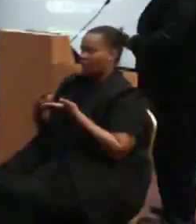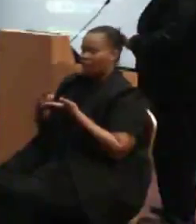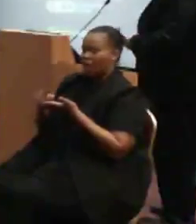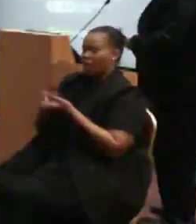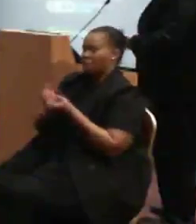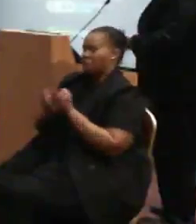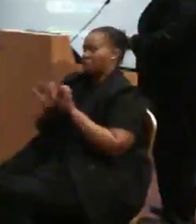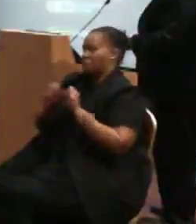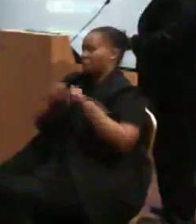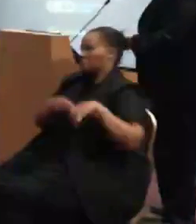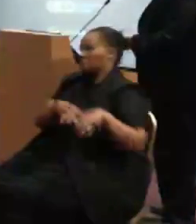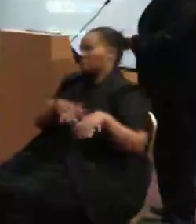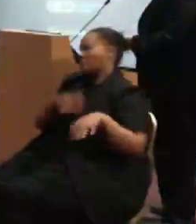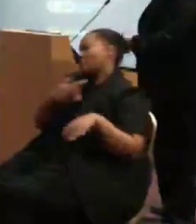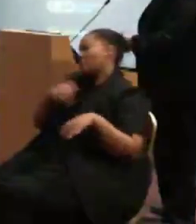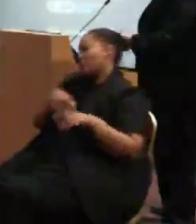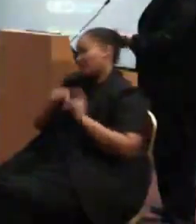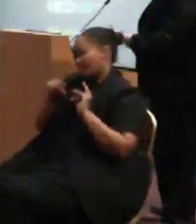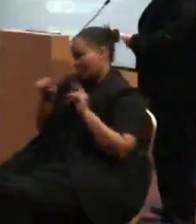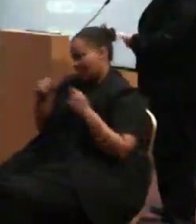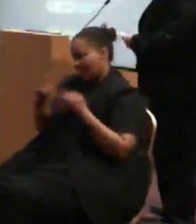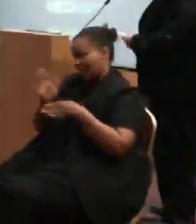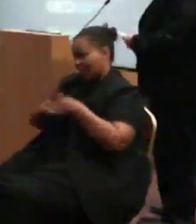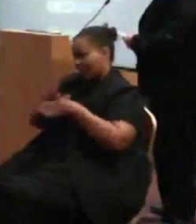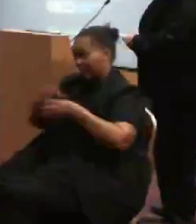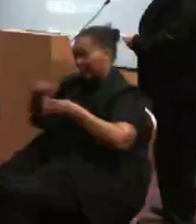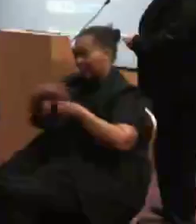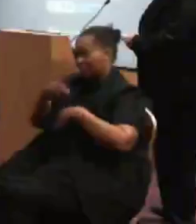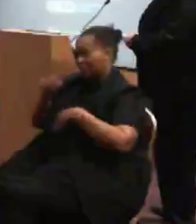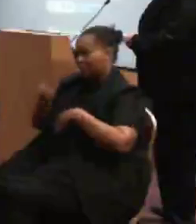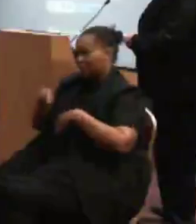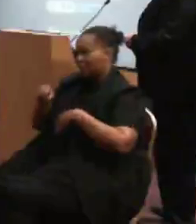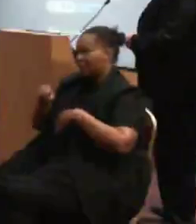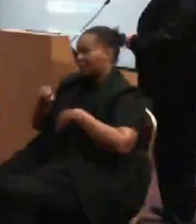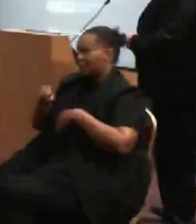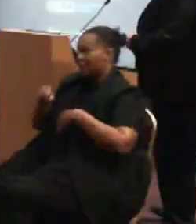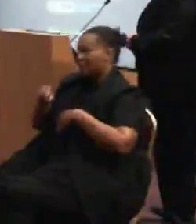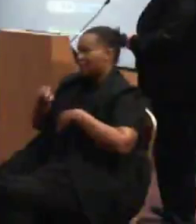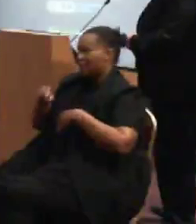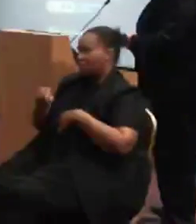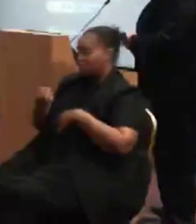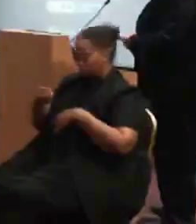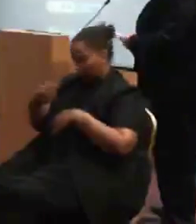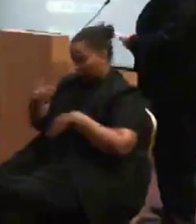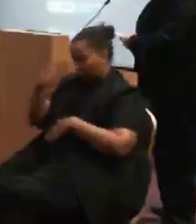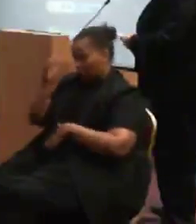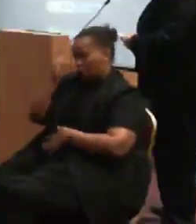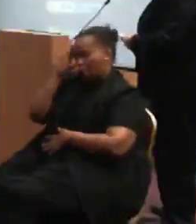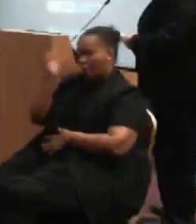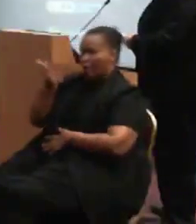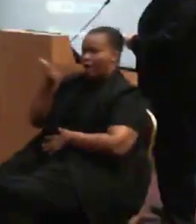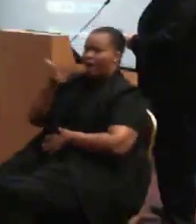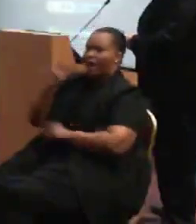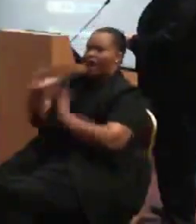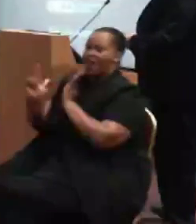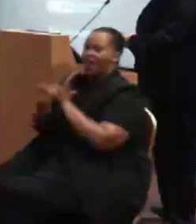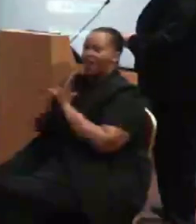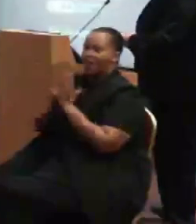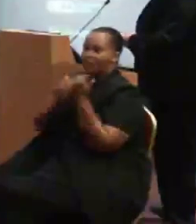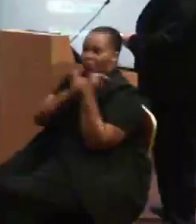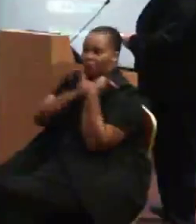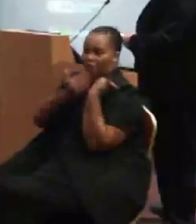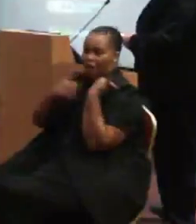it away without providing the reason. So you know exactly what our legal requirements are, and also